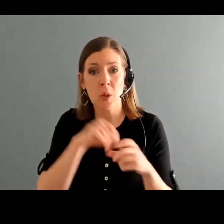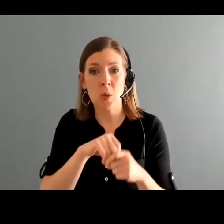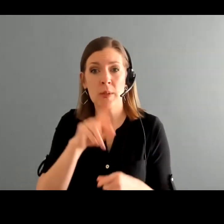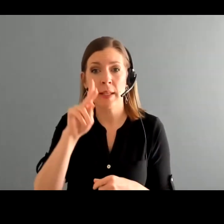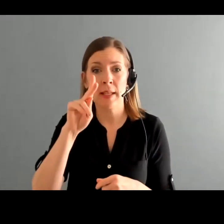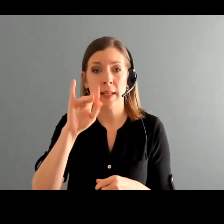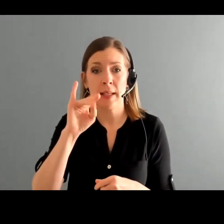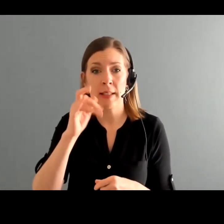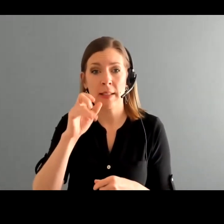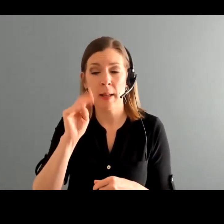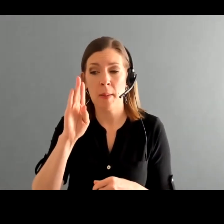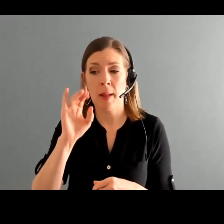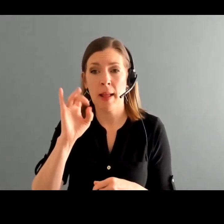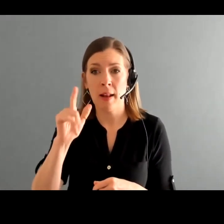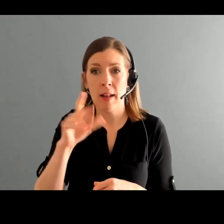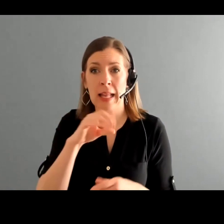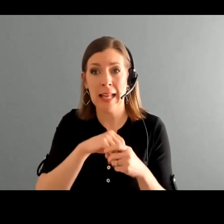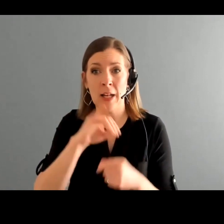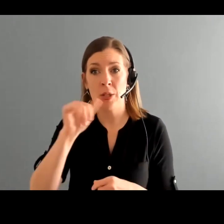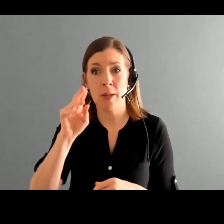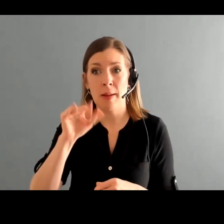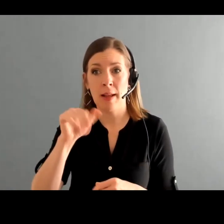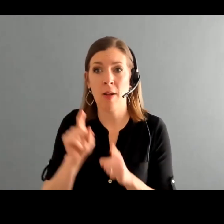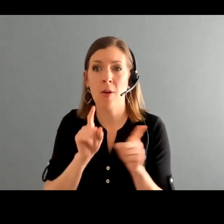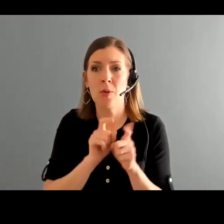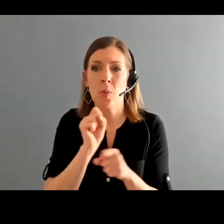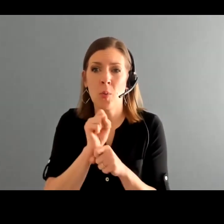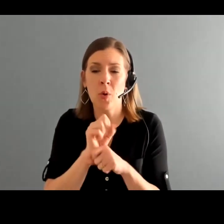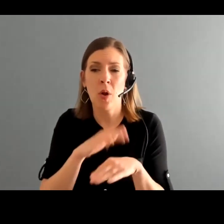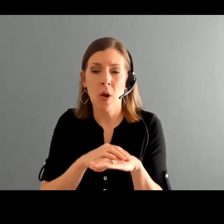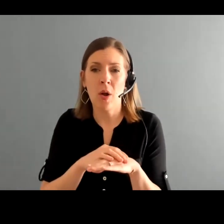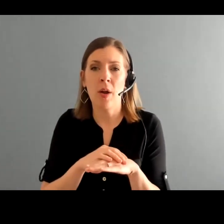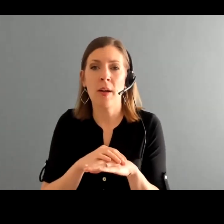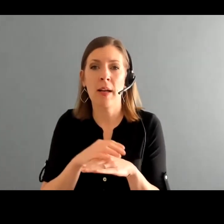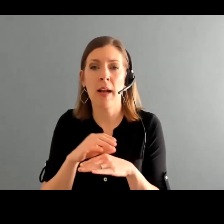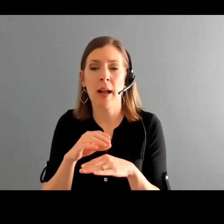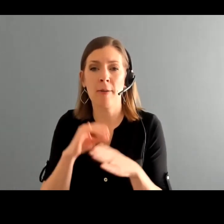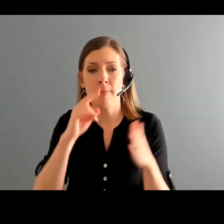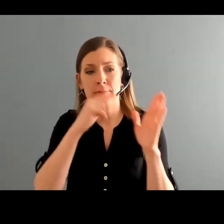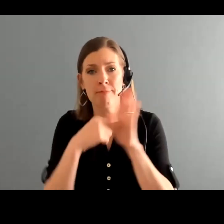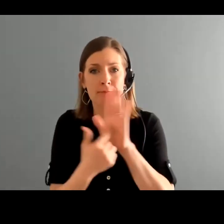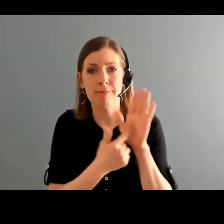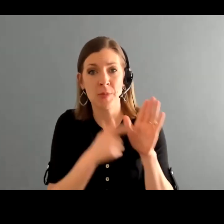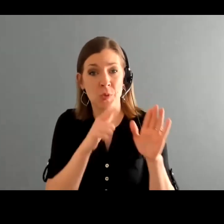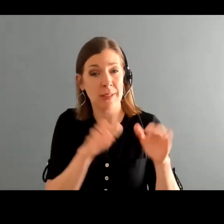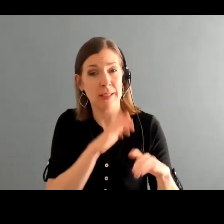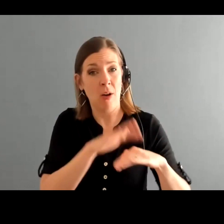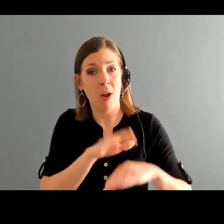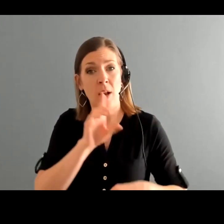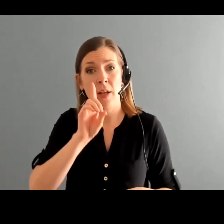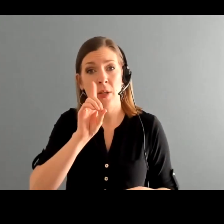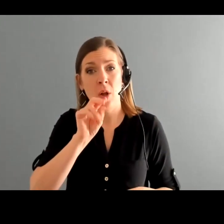Kingston Biennial in Jamaica, and also work on an exhibition that she actually did on John